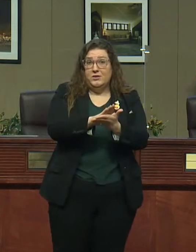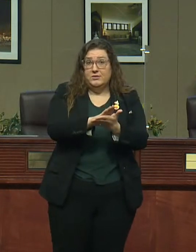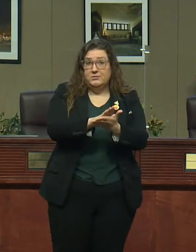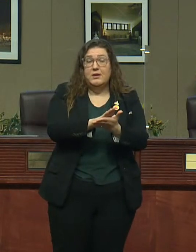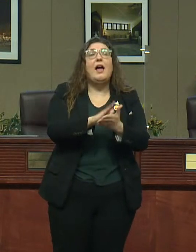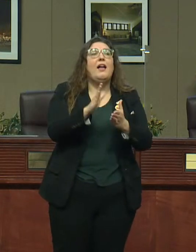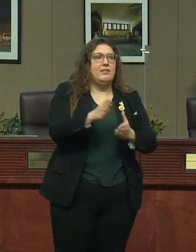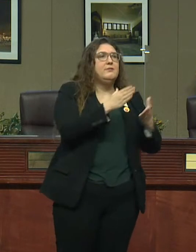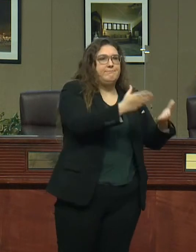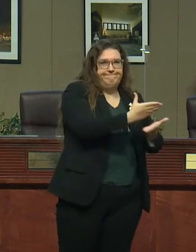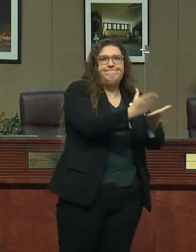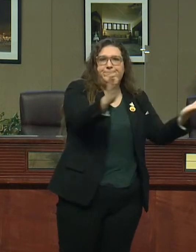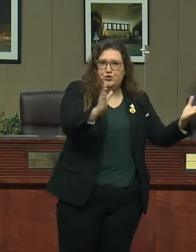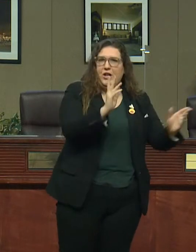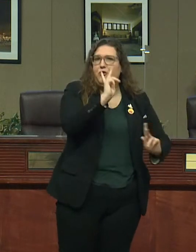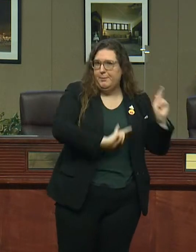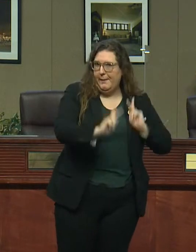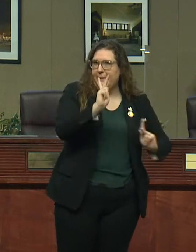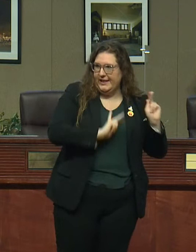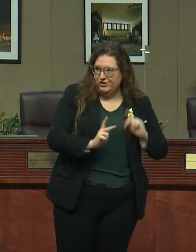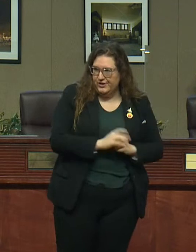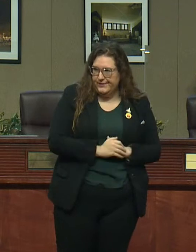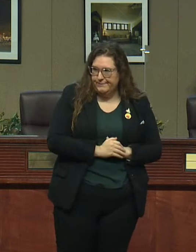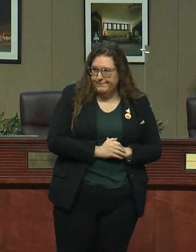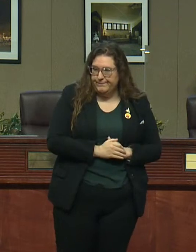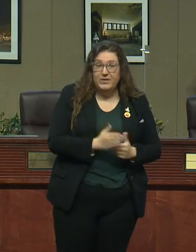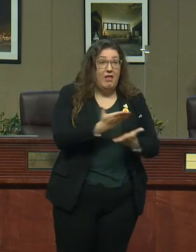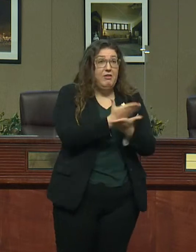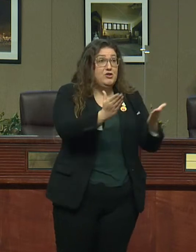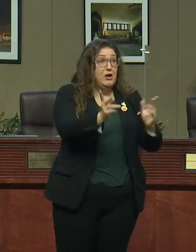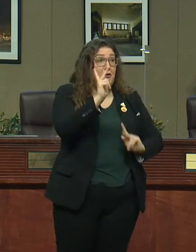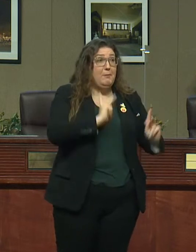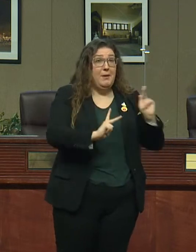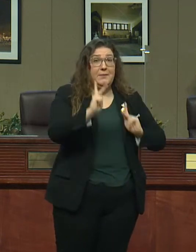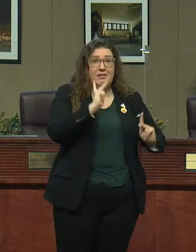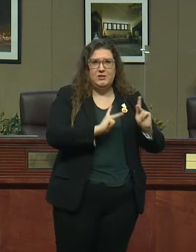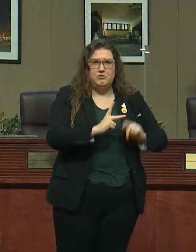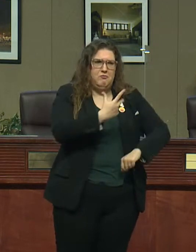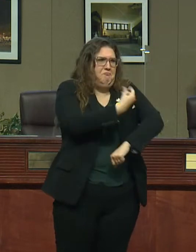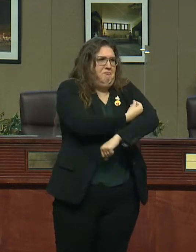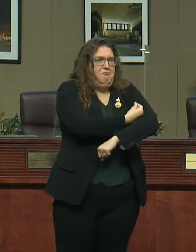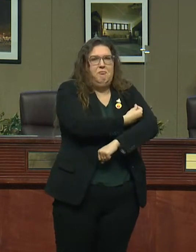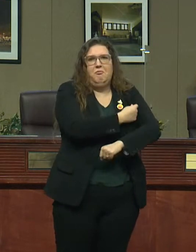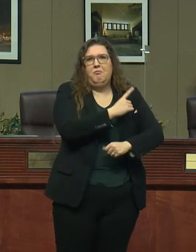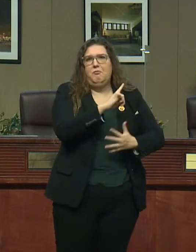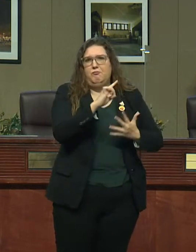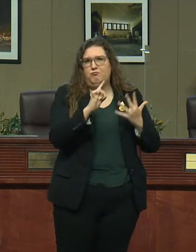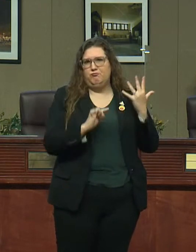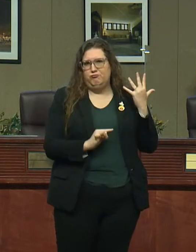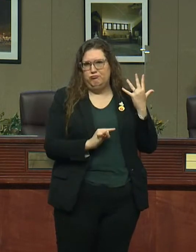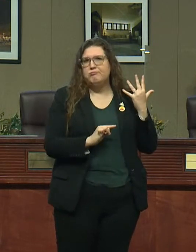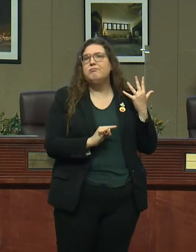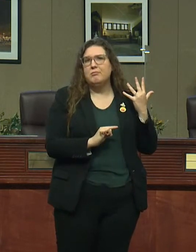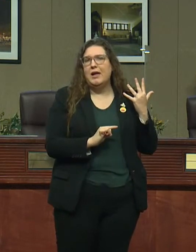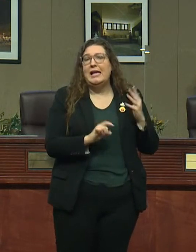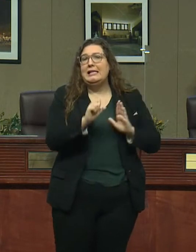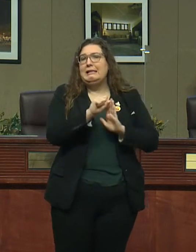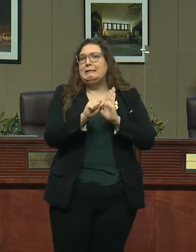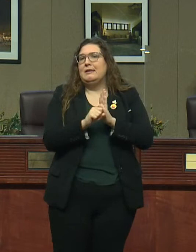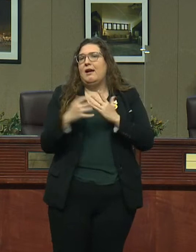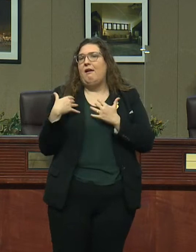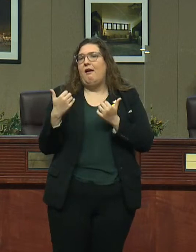population. The general population could be vaccinated in different ways. The state health department at this point are